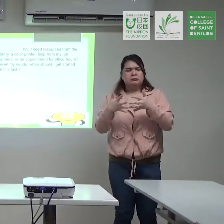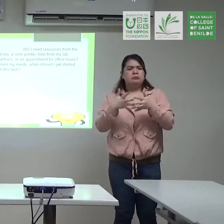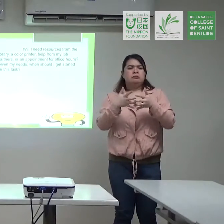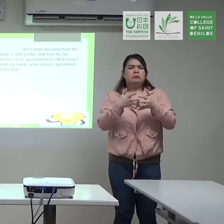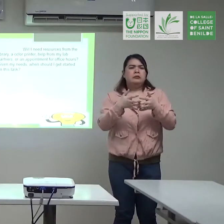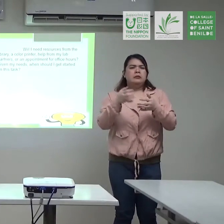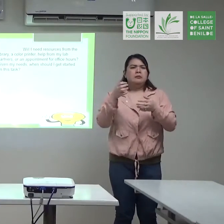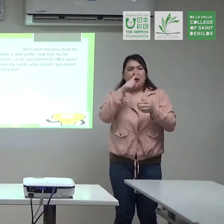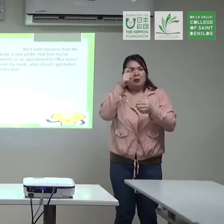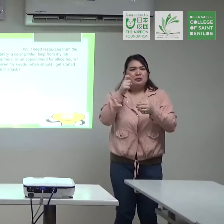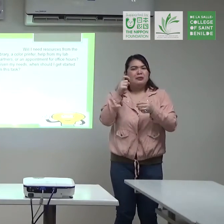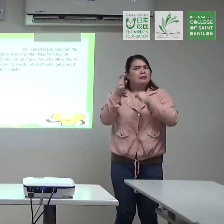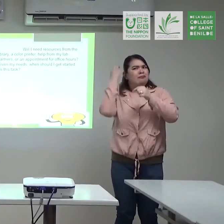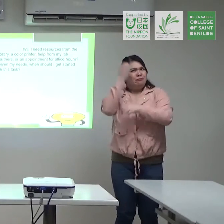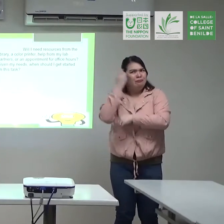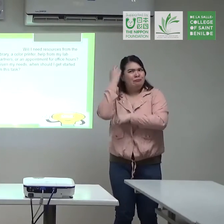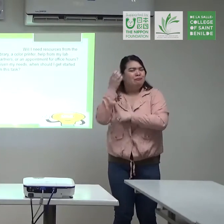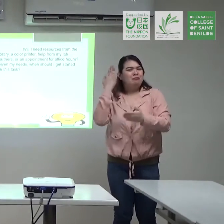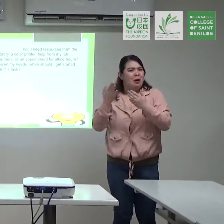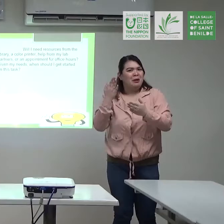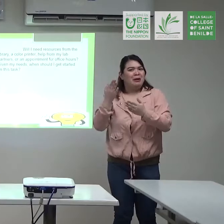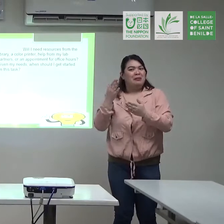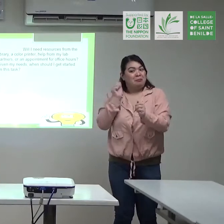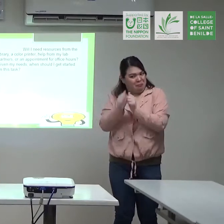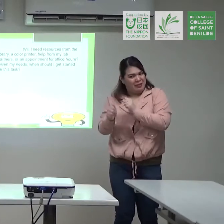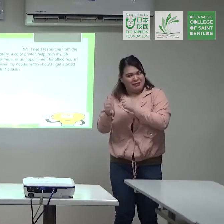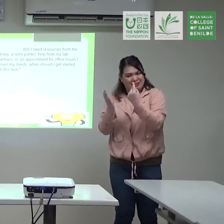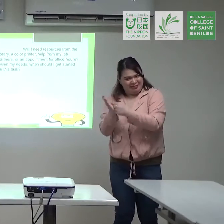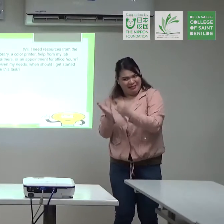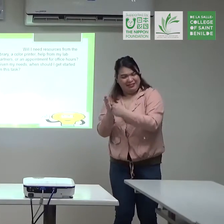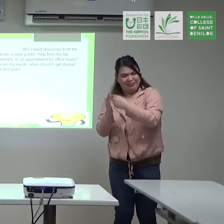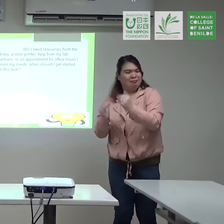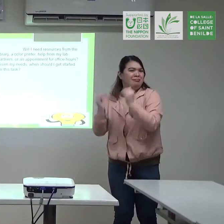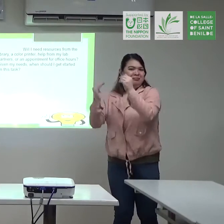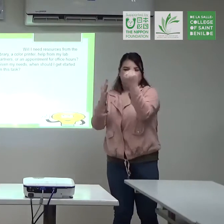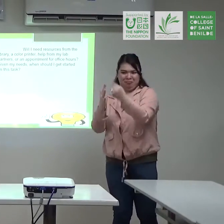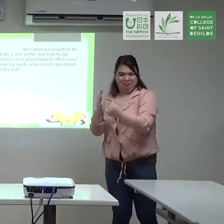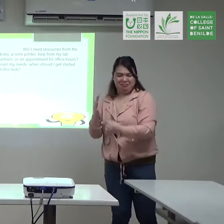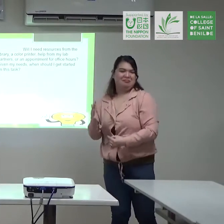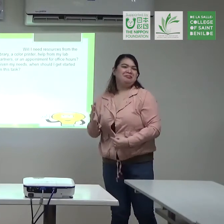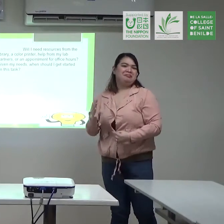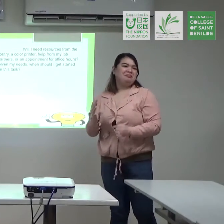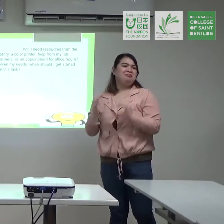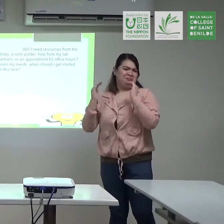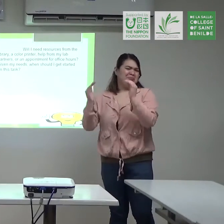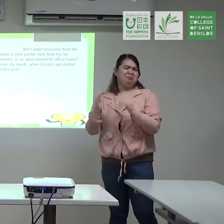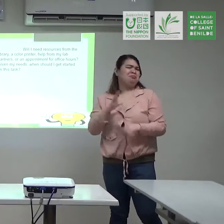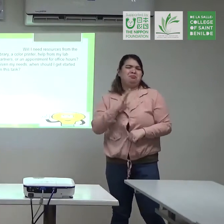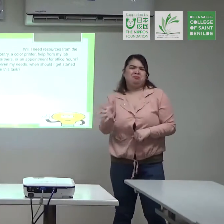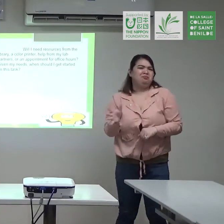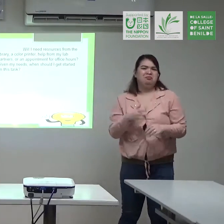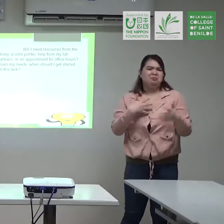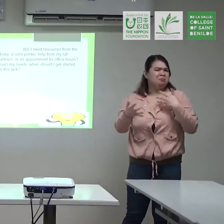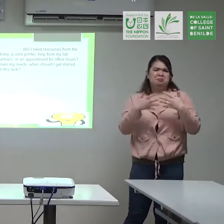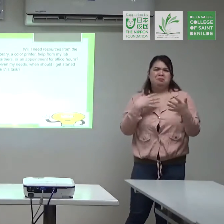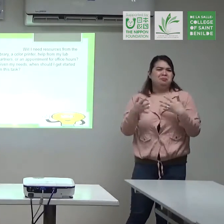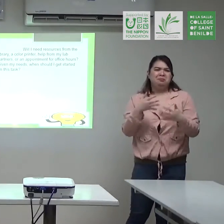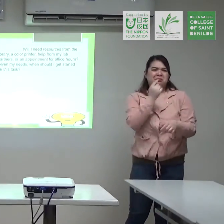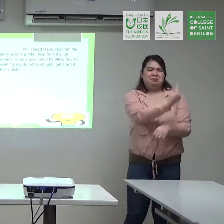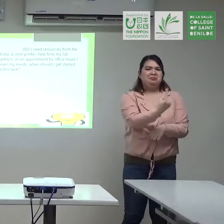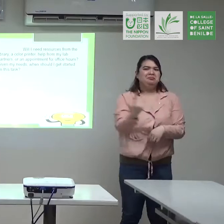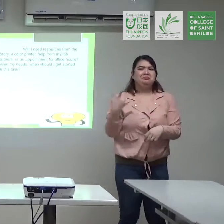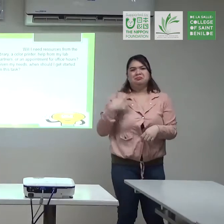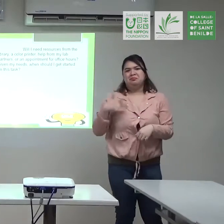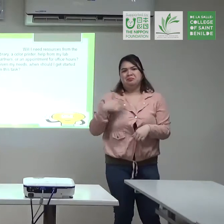Kasi kung masama, maganda naman yung grades. So whatever strategy there is that